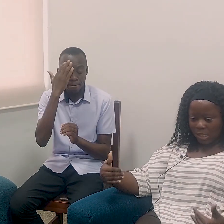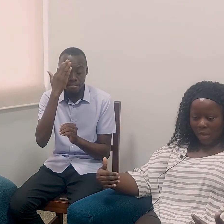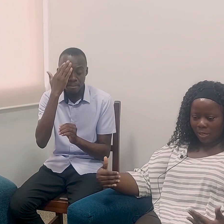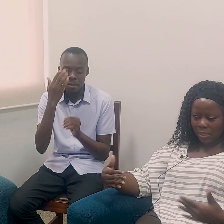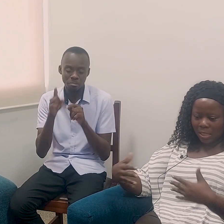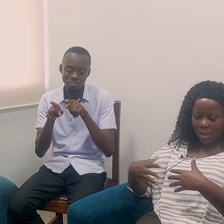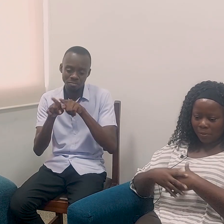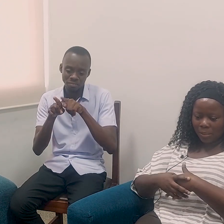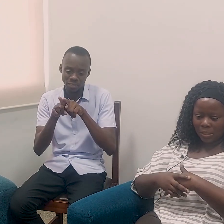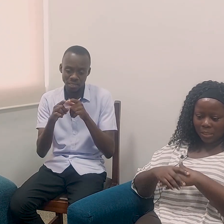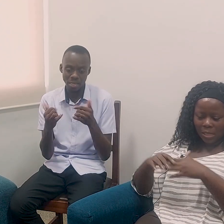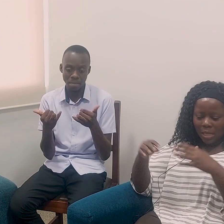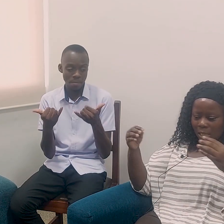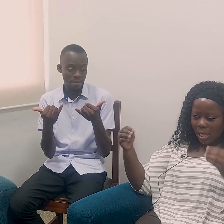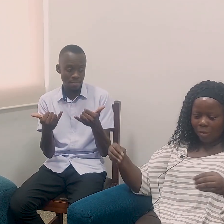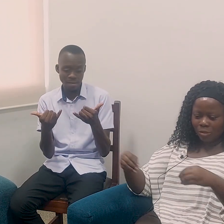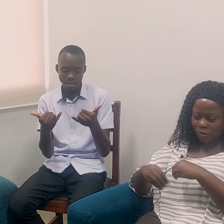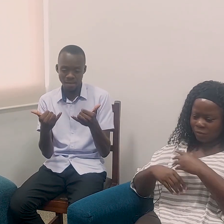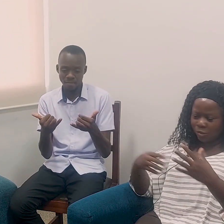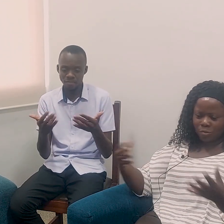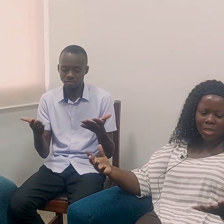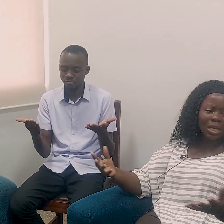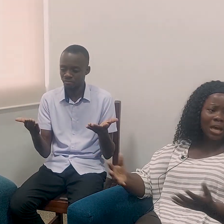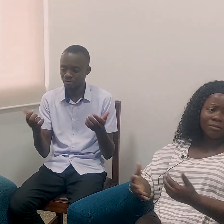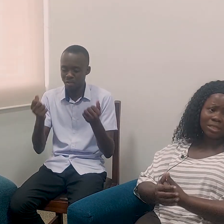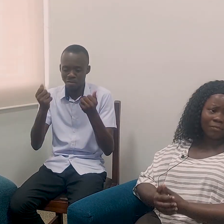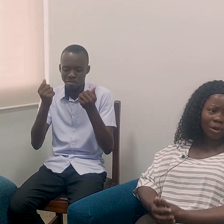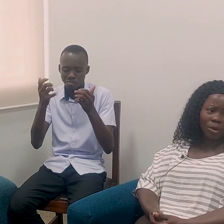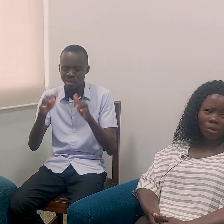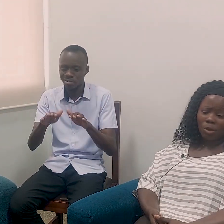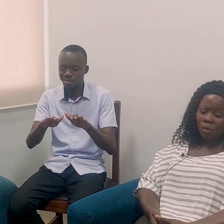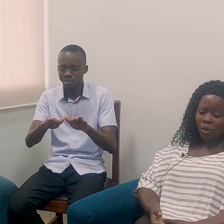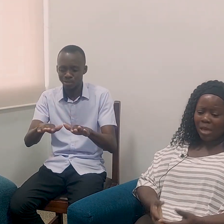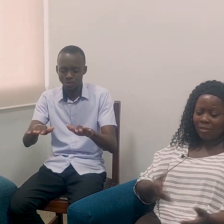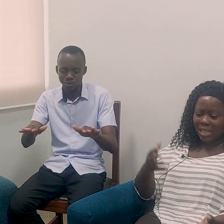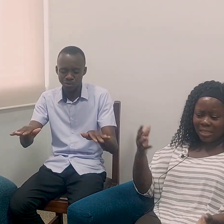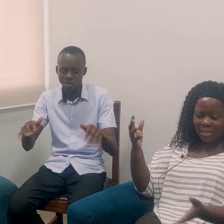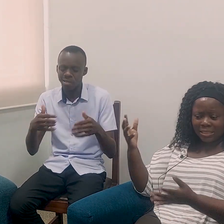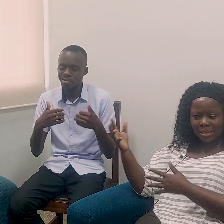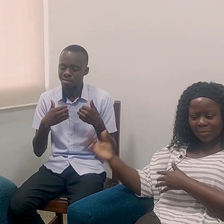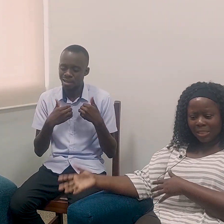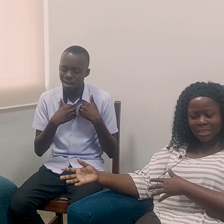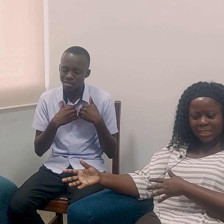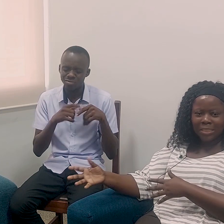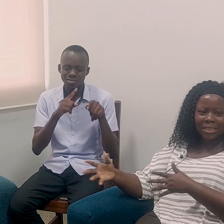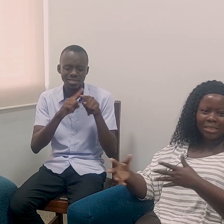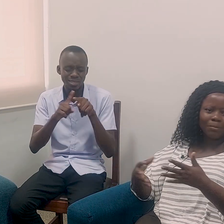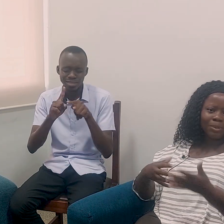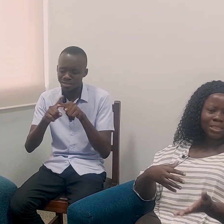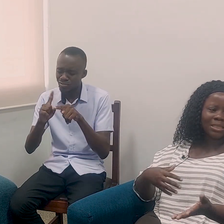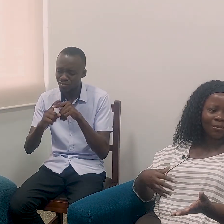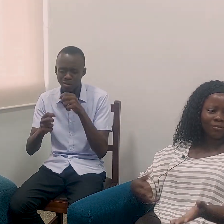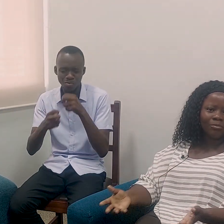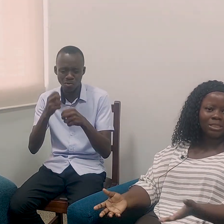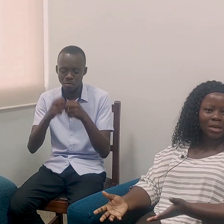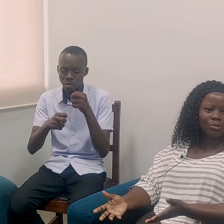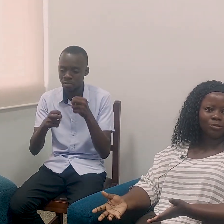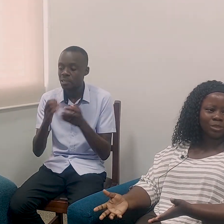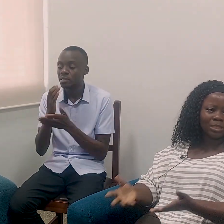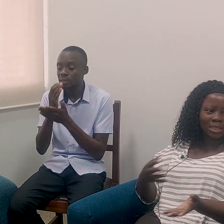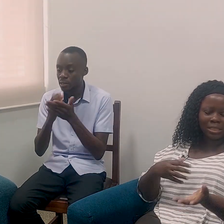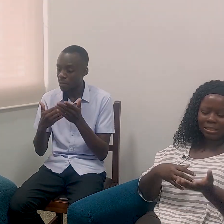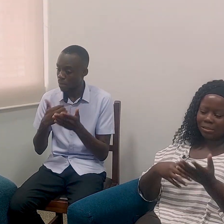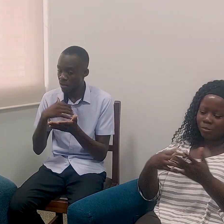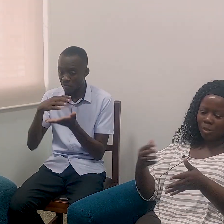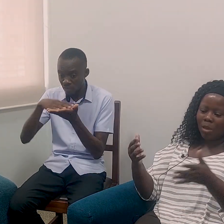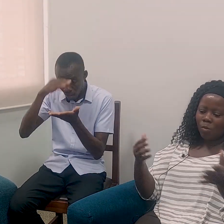what's currently happening, a lot of children have we have learning disabilities, and it picks up from childhood.